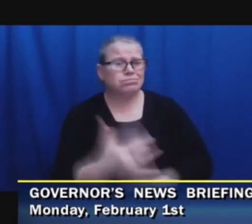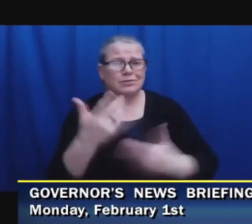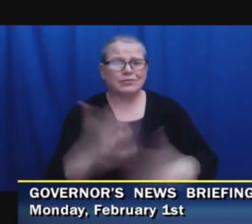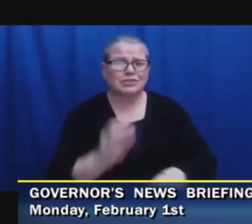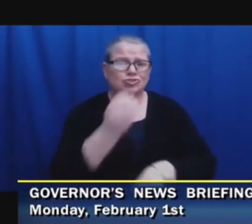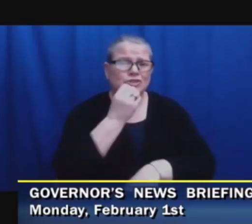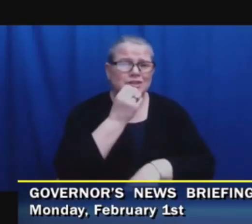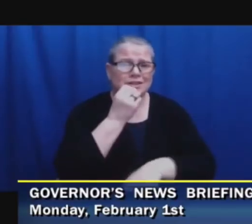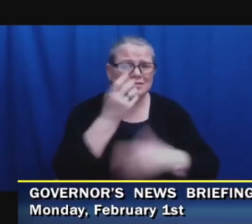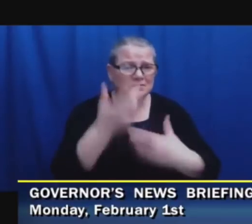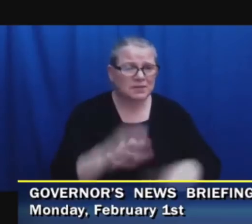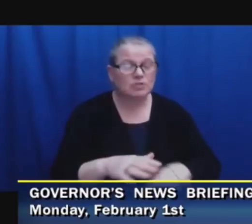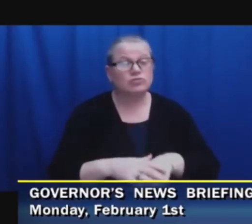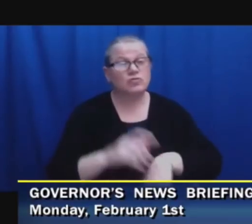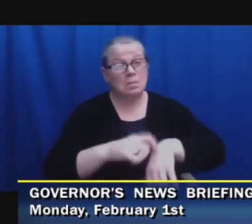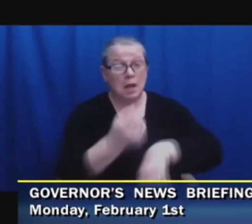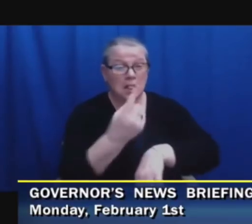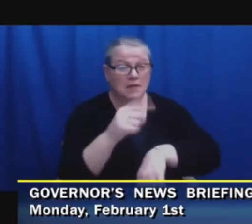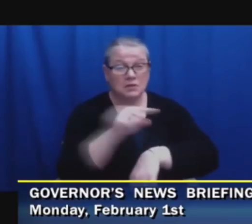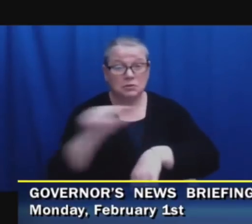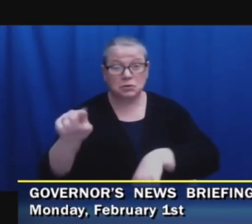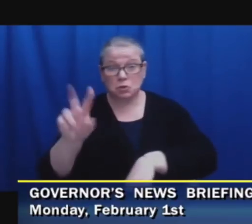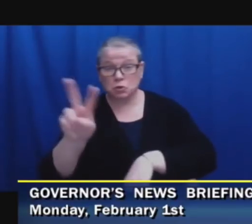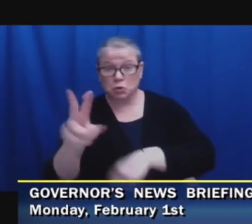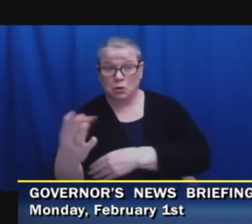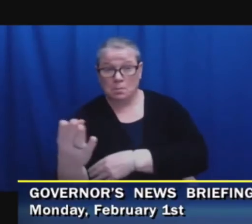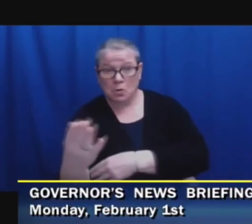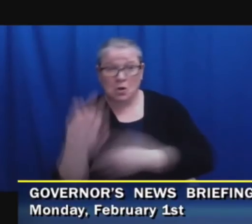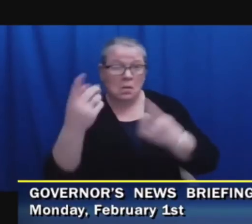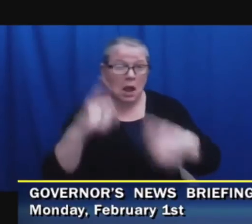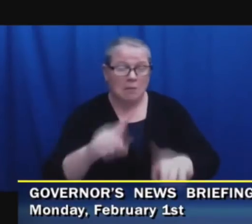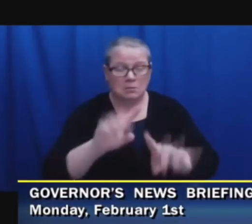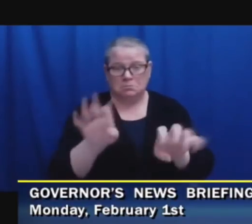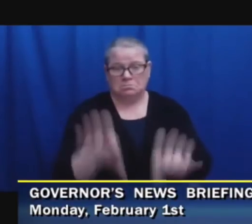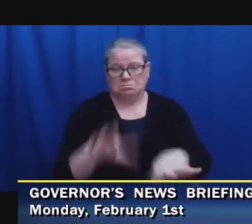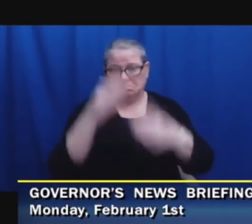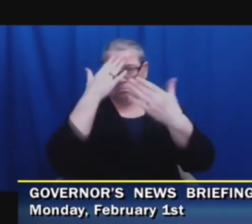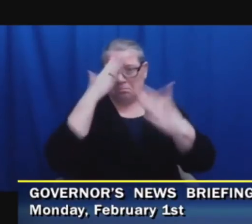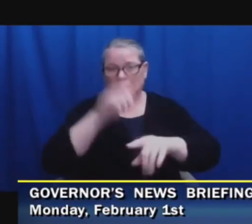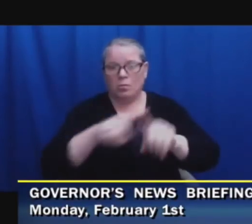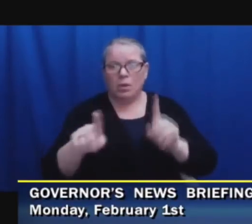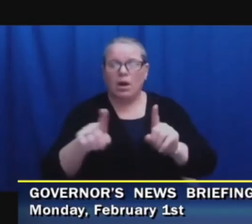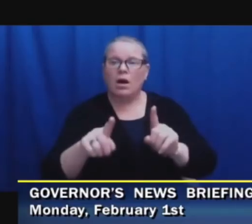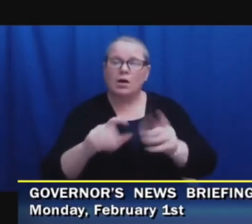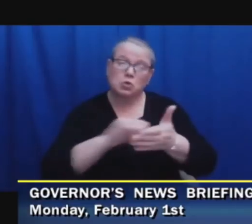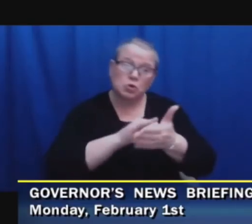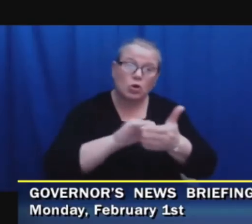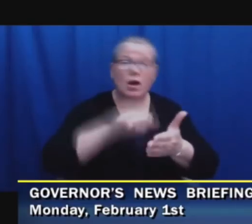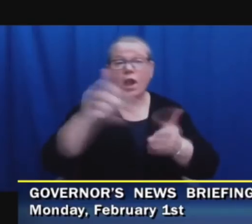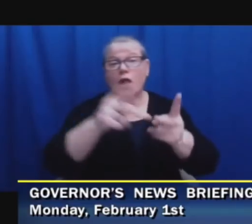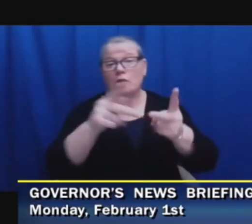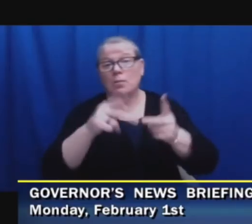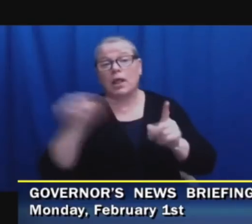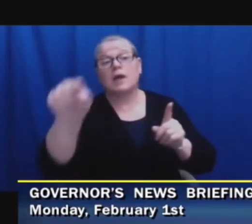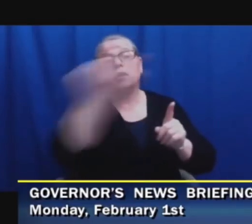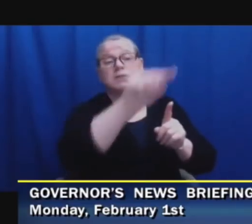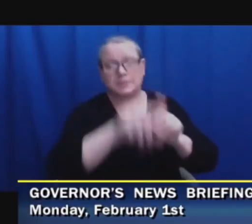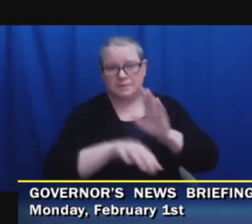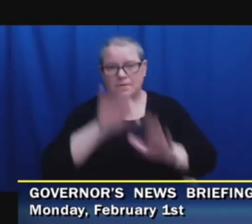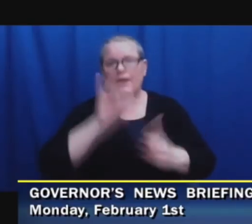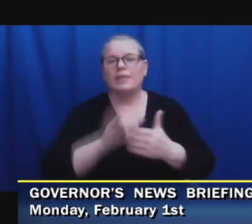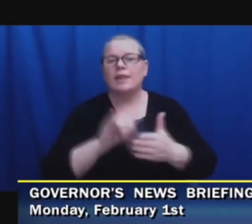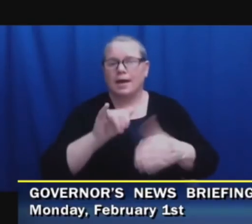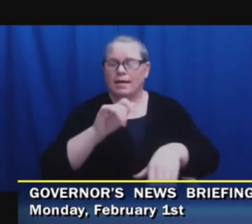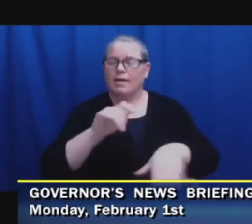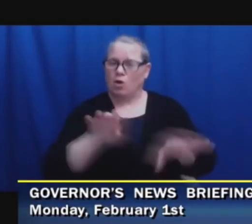it that way. I think New York and other places have found that a curfew, even an extended curfew, can make a real difference